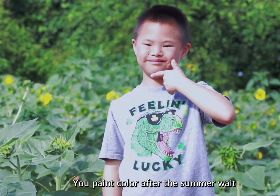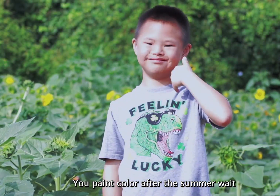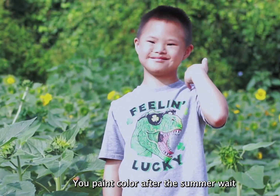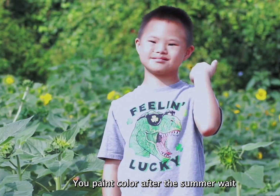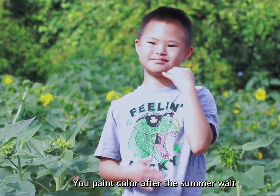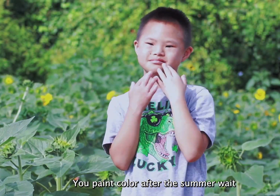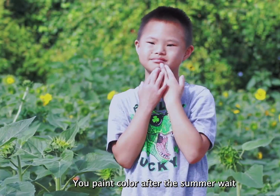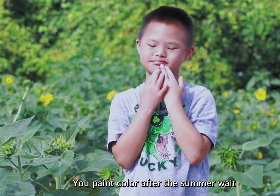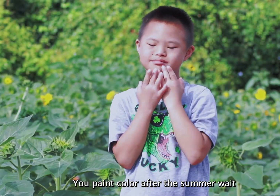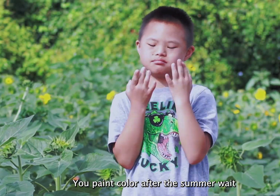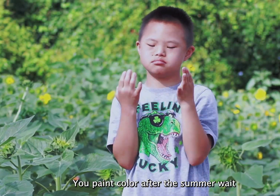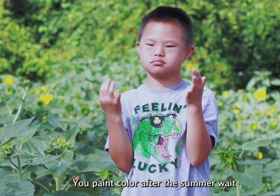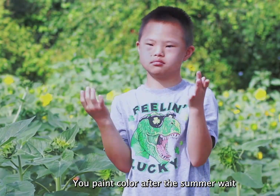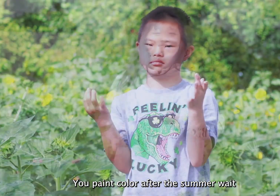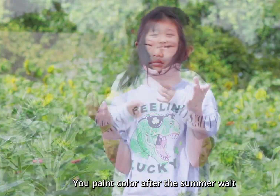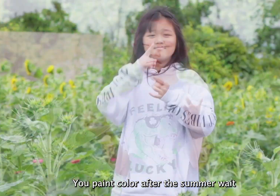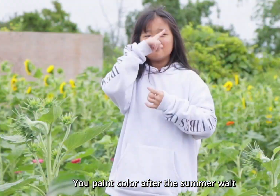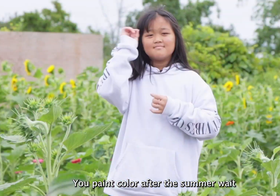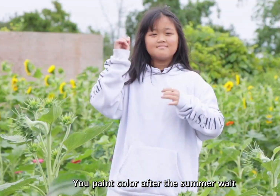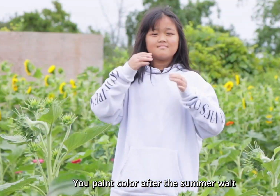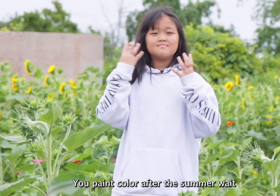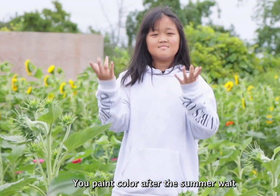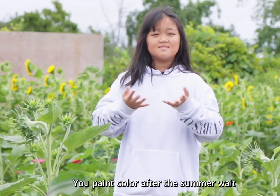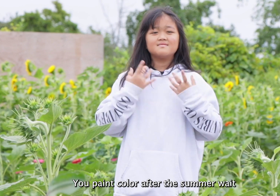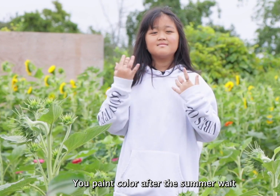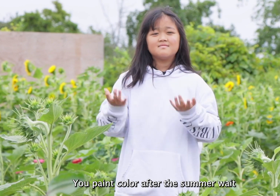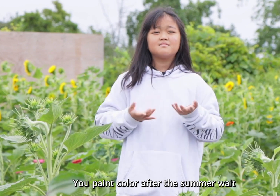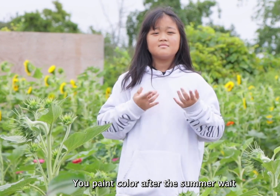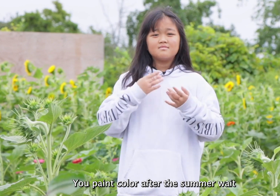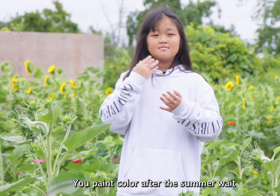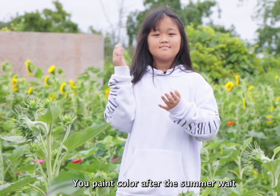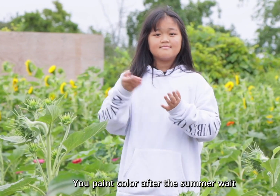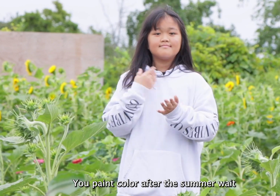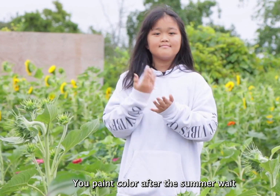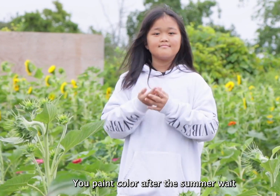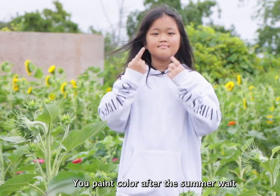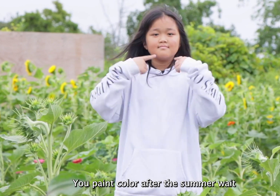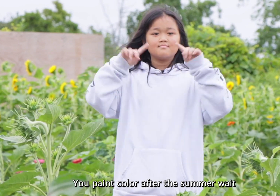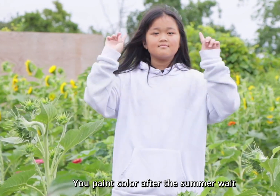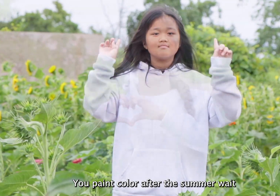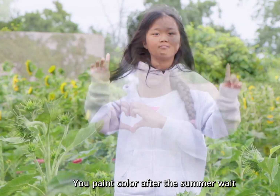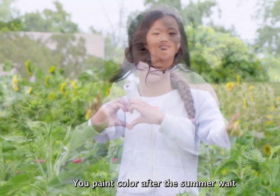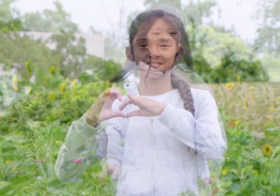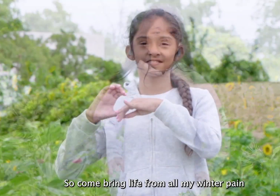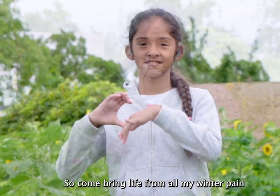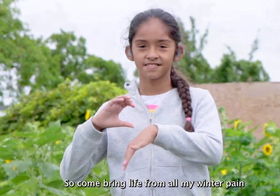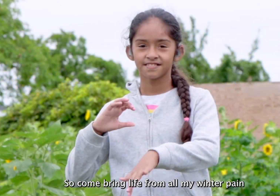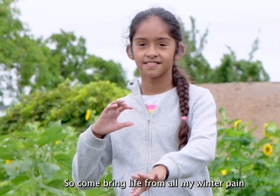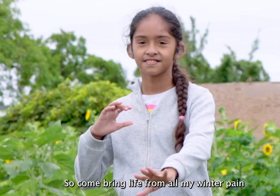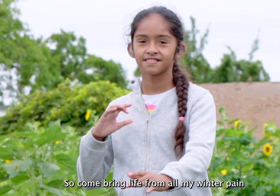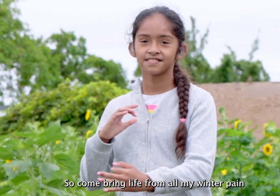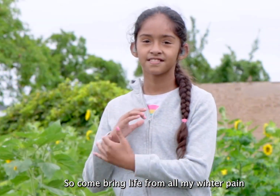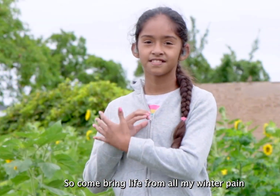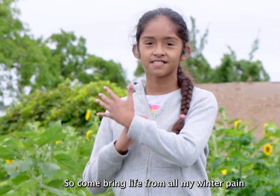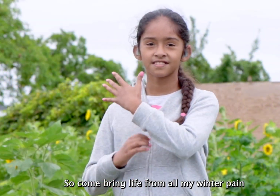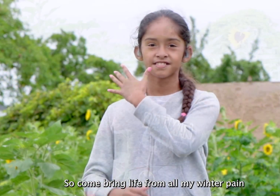paint color after the summer away. So come bring